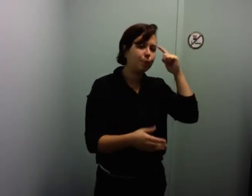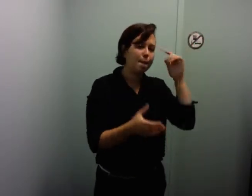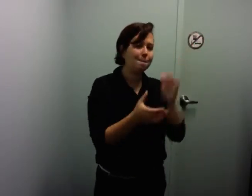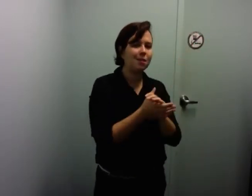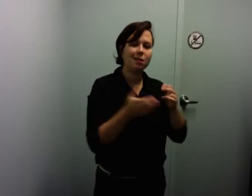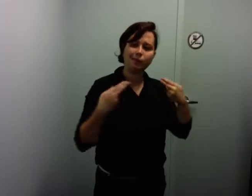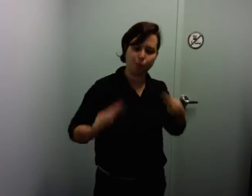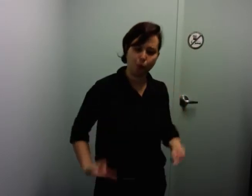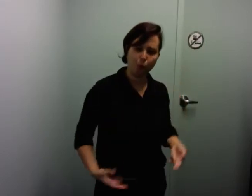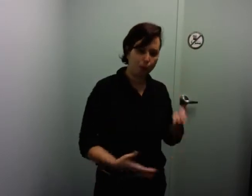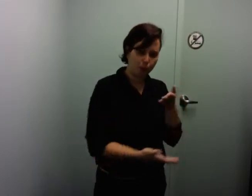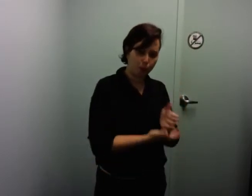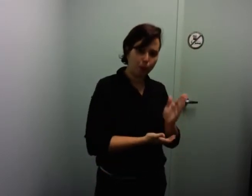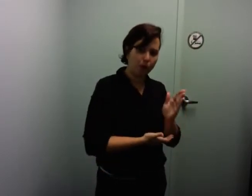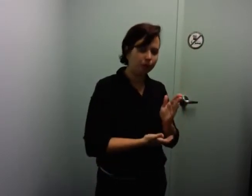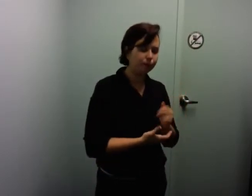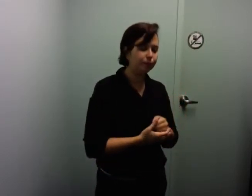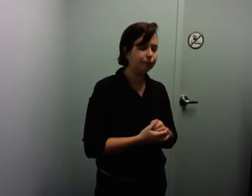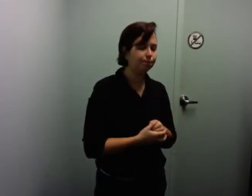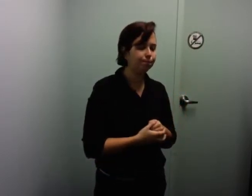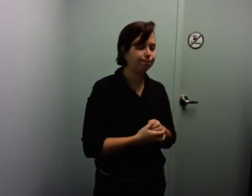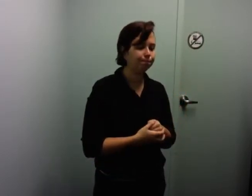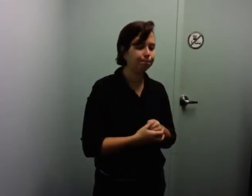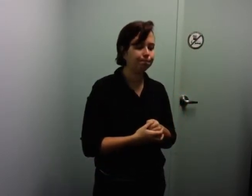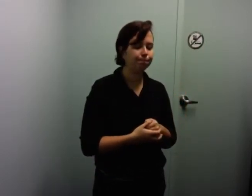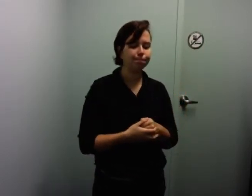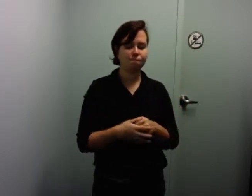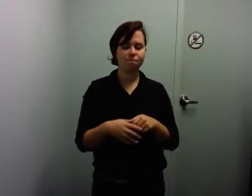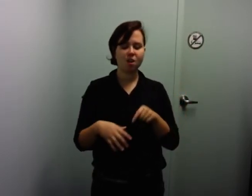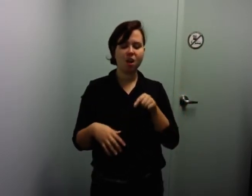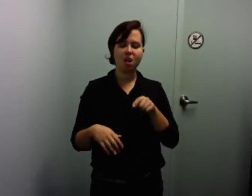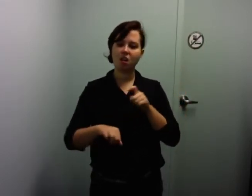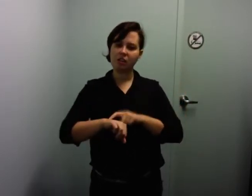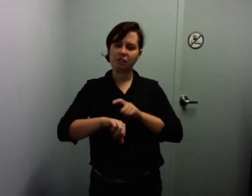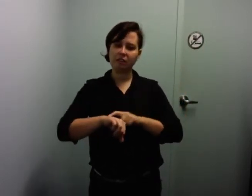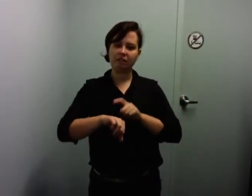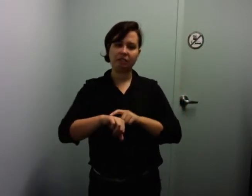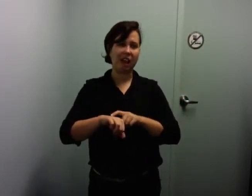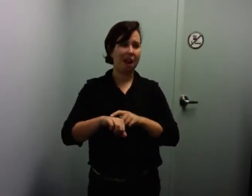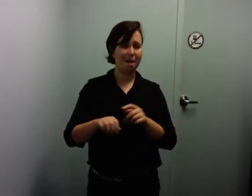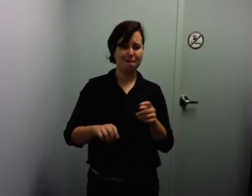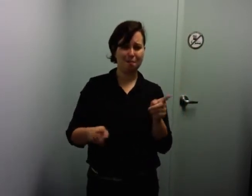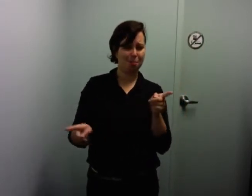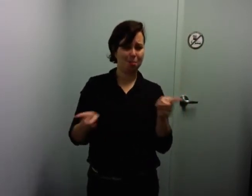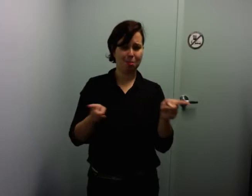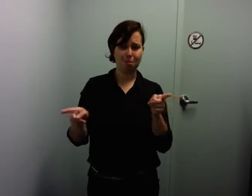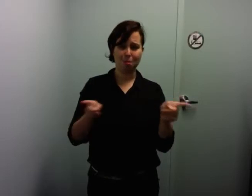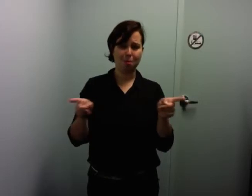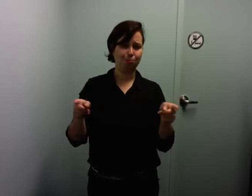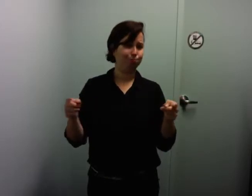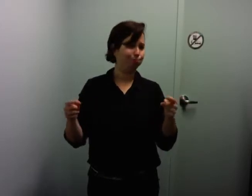Now, at that time, there was very little that the two agreed upon. After all, Hamilton thought we should have had a